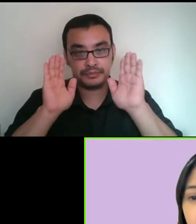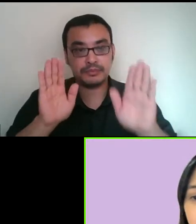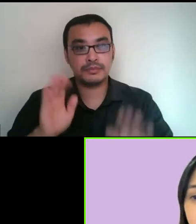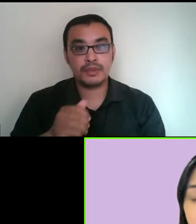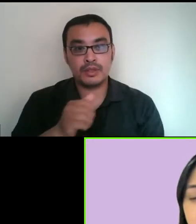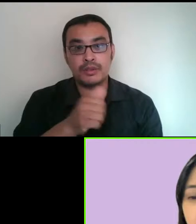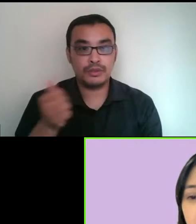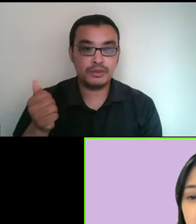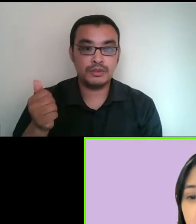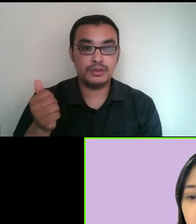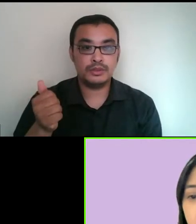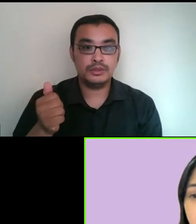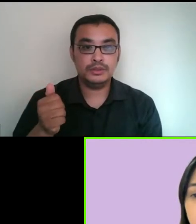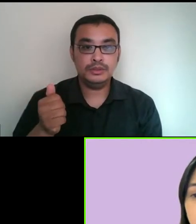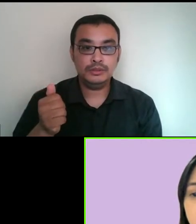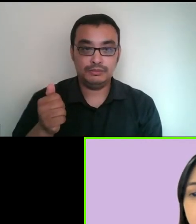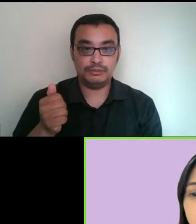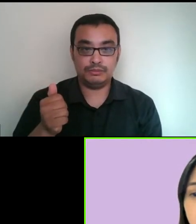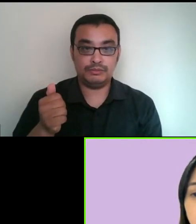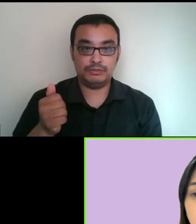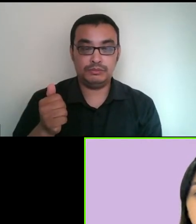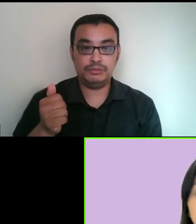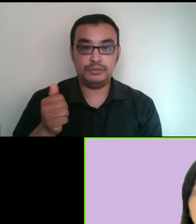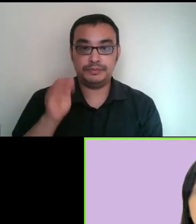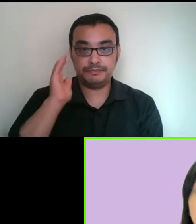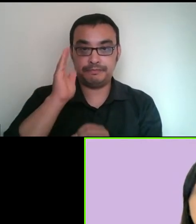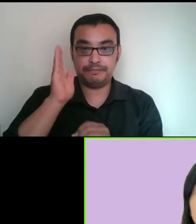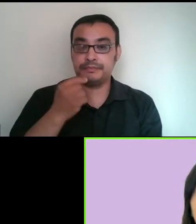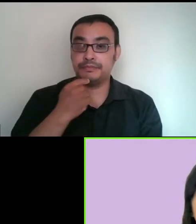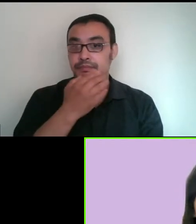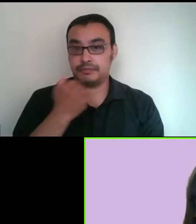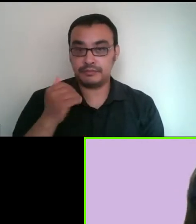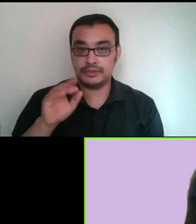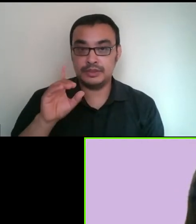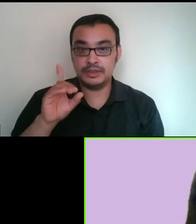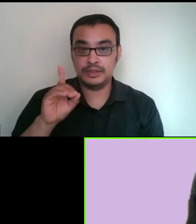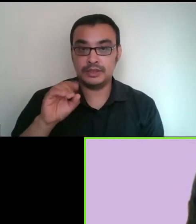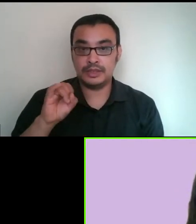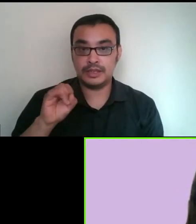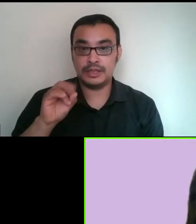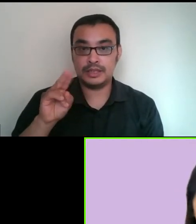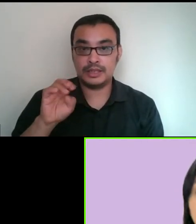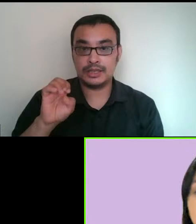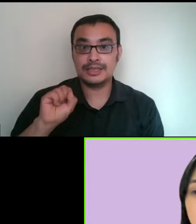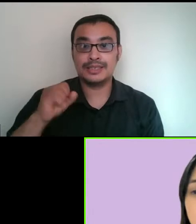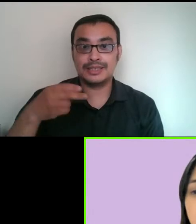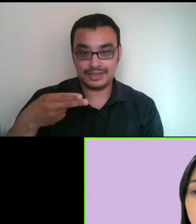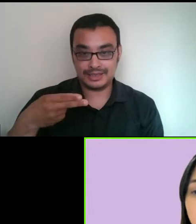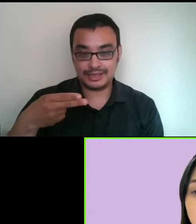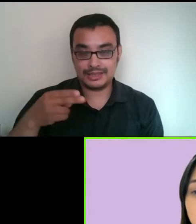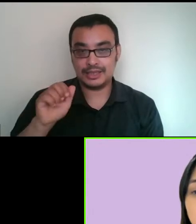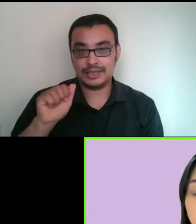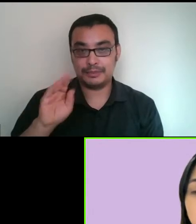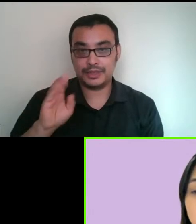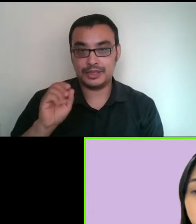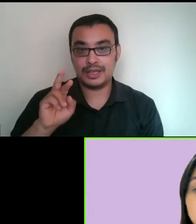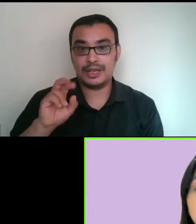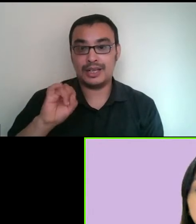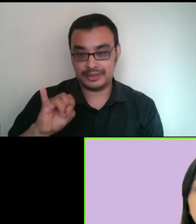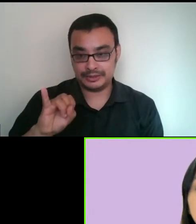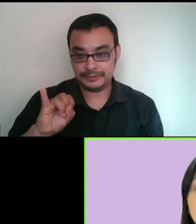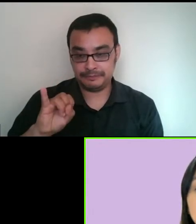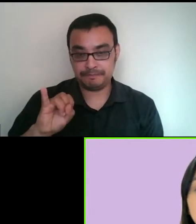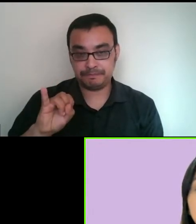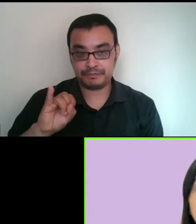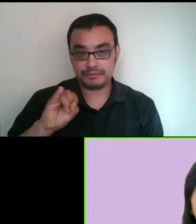Next, I would like to invite the next speaker, Dinesh Rabari. Dinesh is a member of